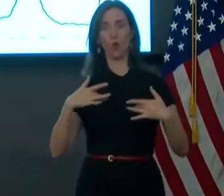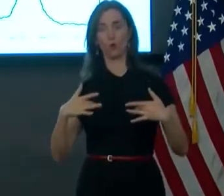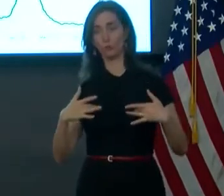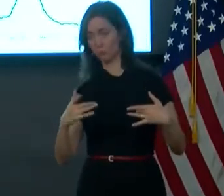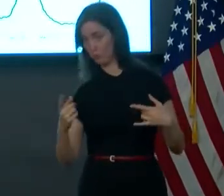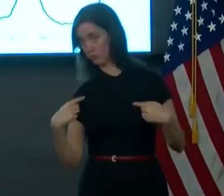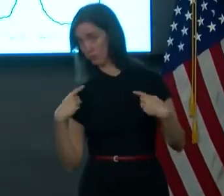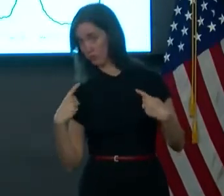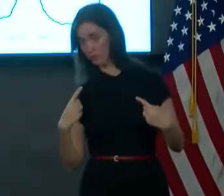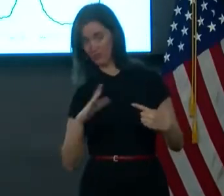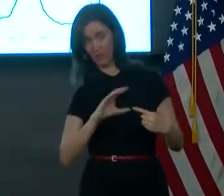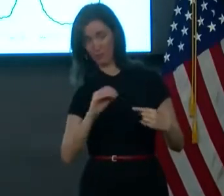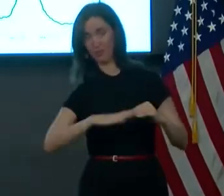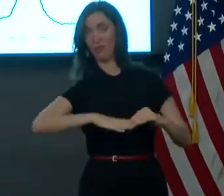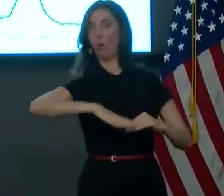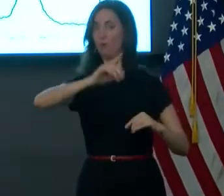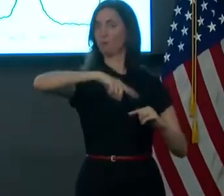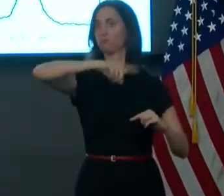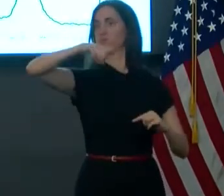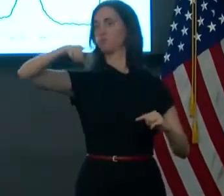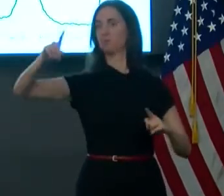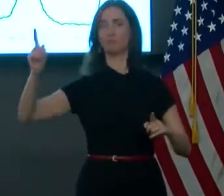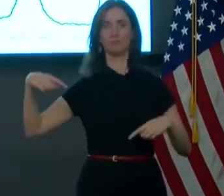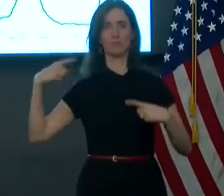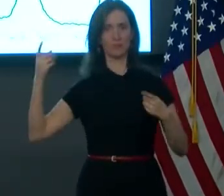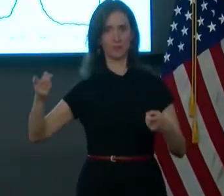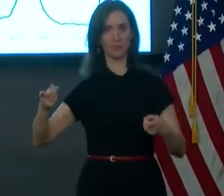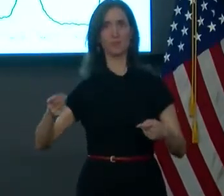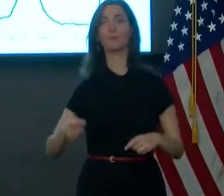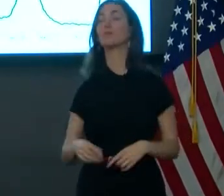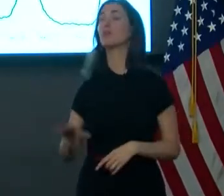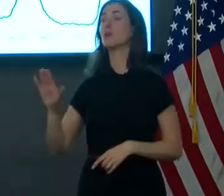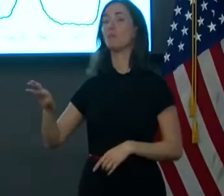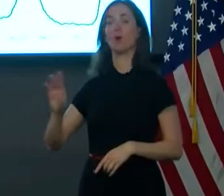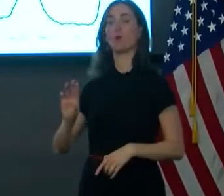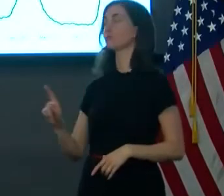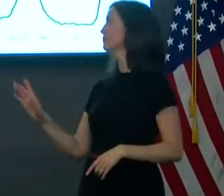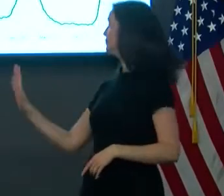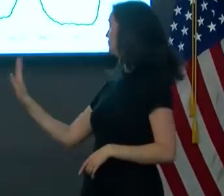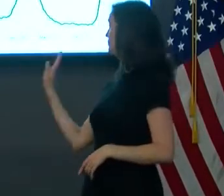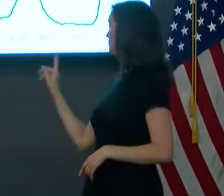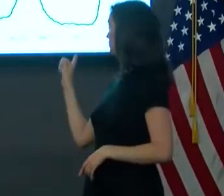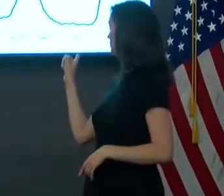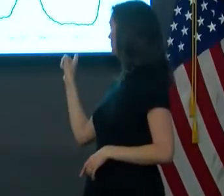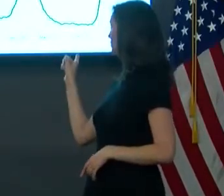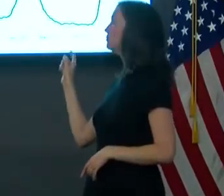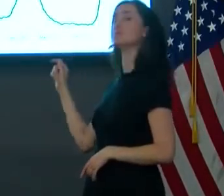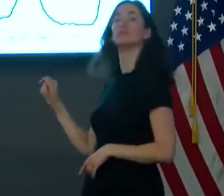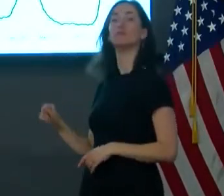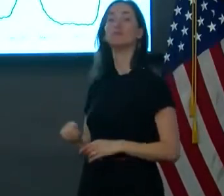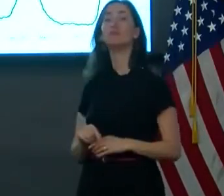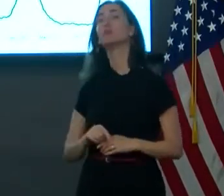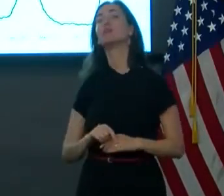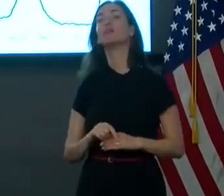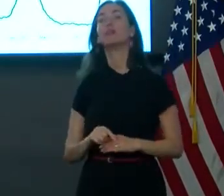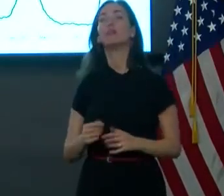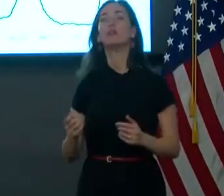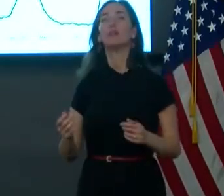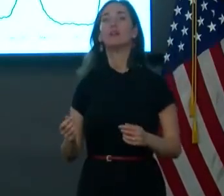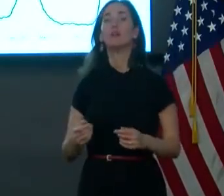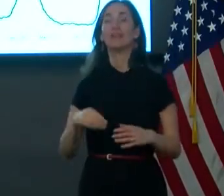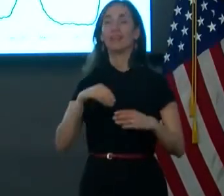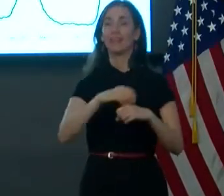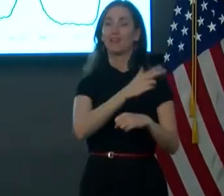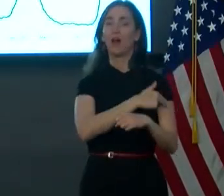been above 5% for some time now. And on the bottom right, you'll see the number of patients hospitalized with